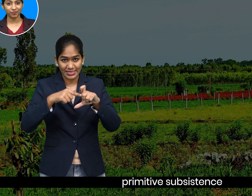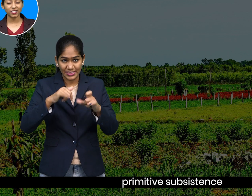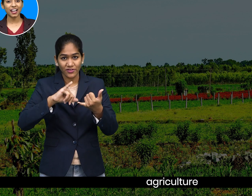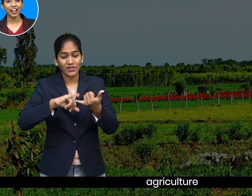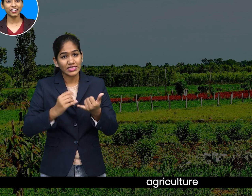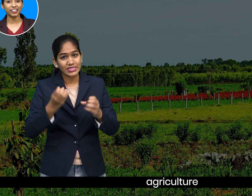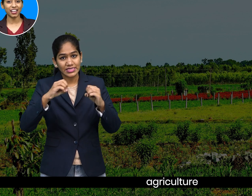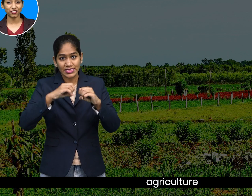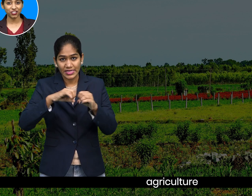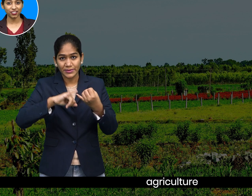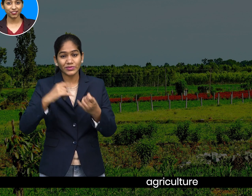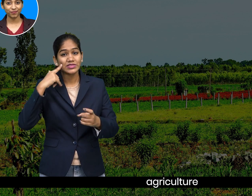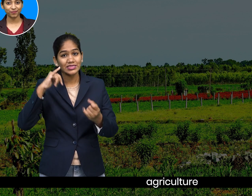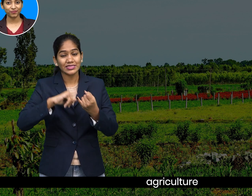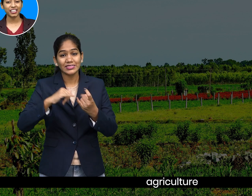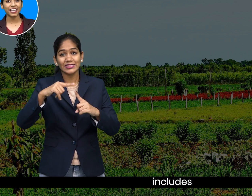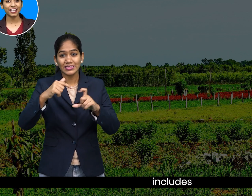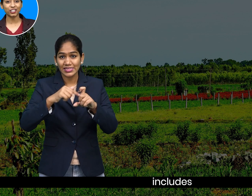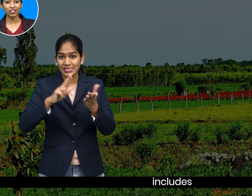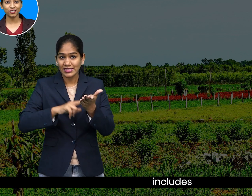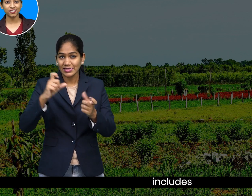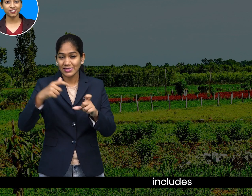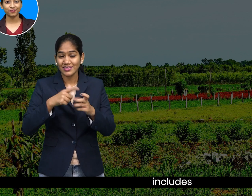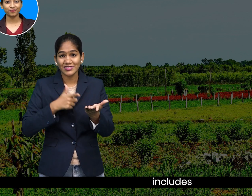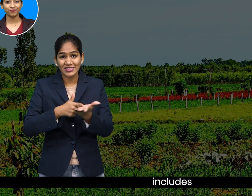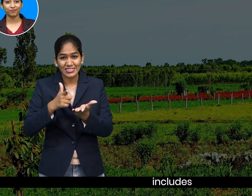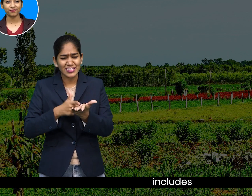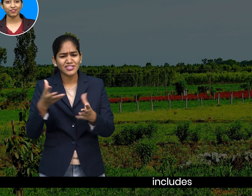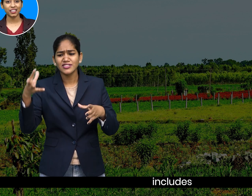subsistence agriculture includes